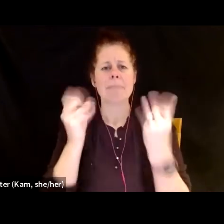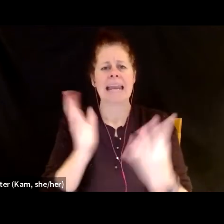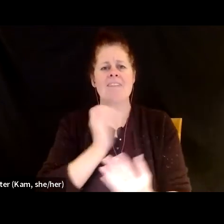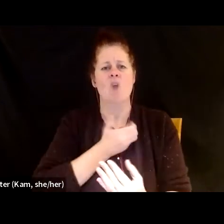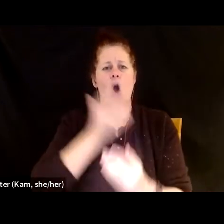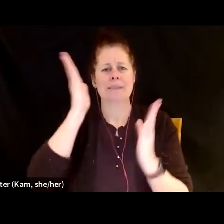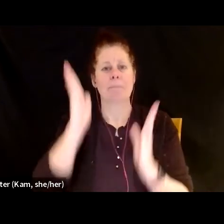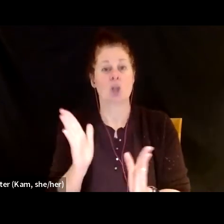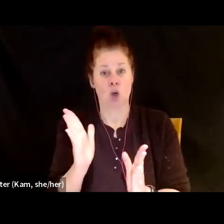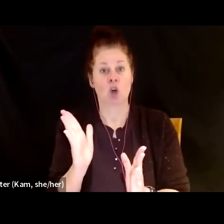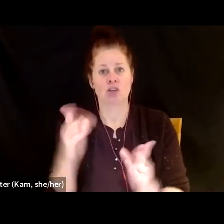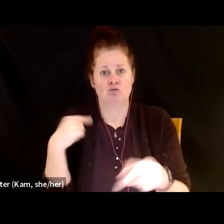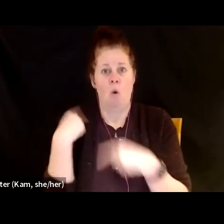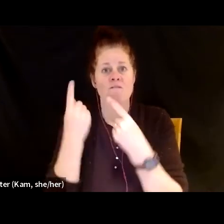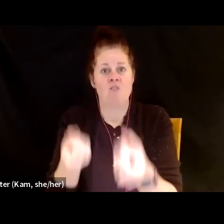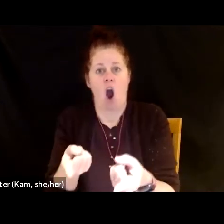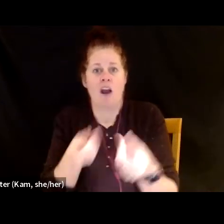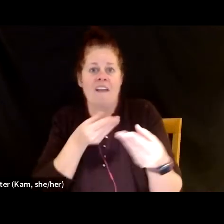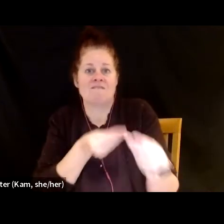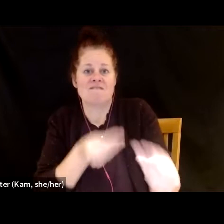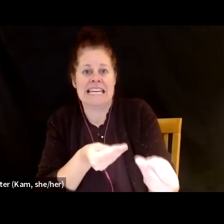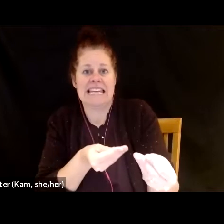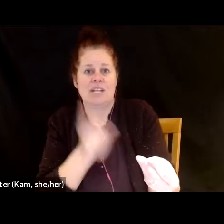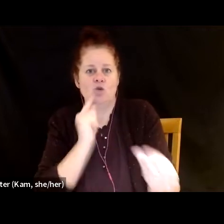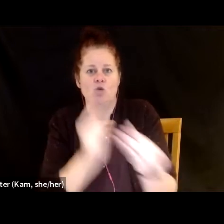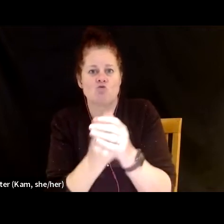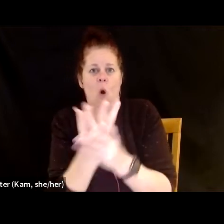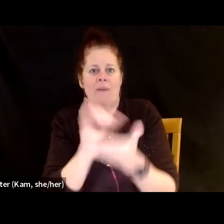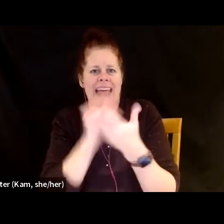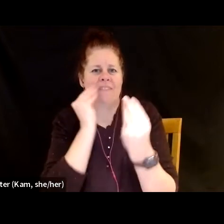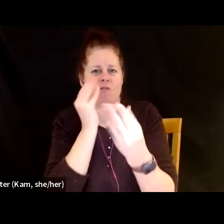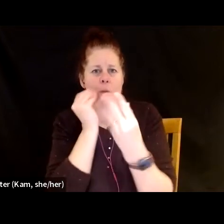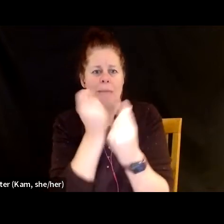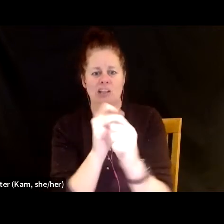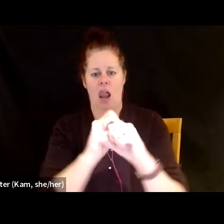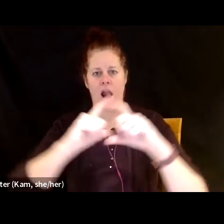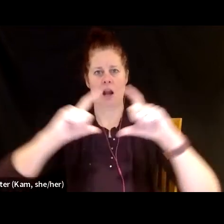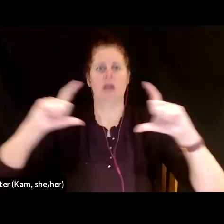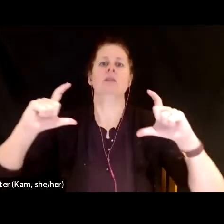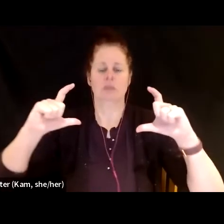feed into that information as we go through this framework.